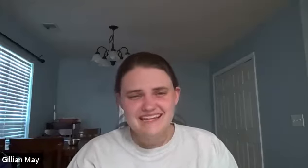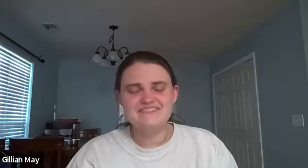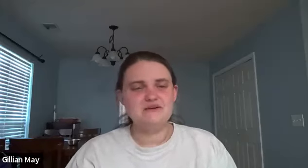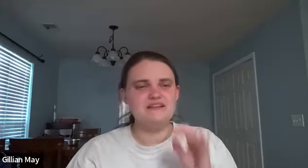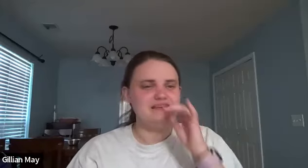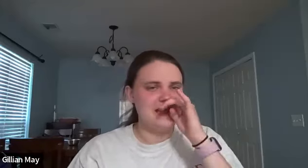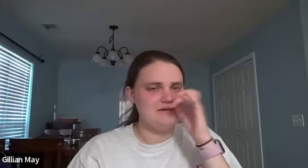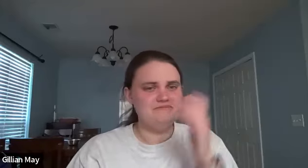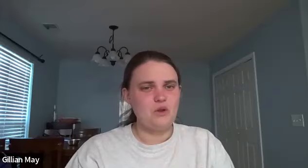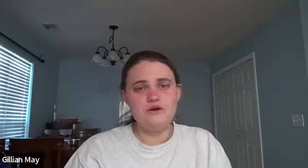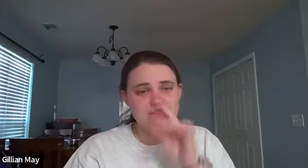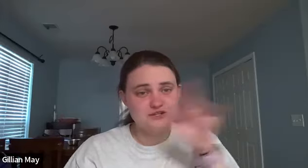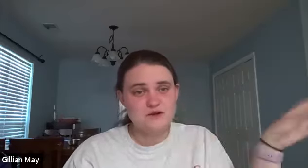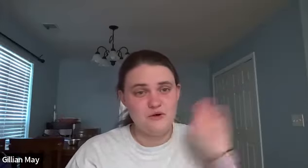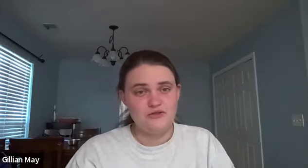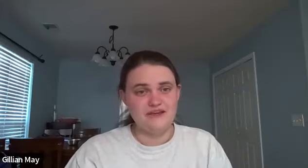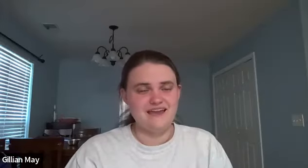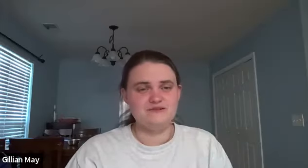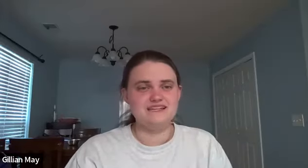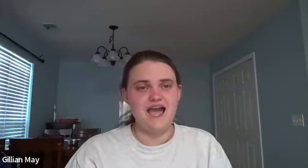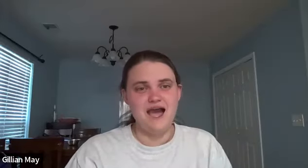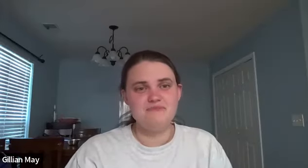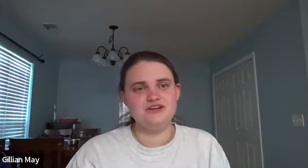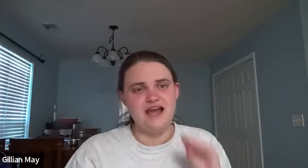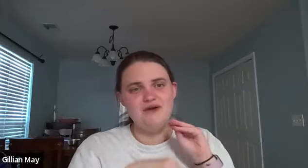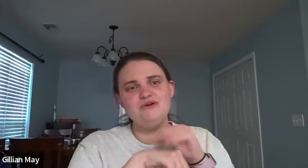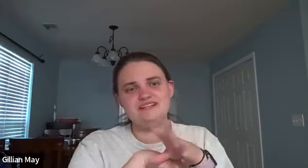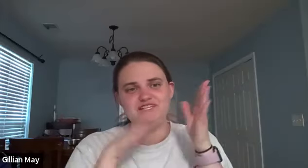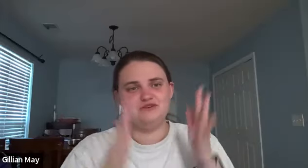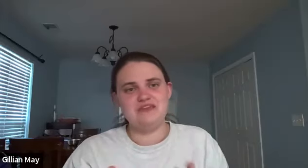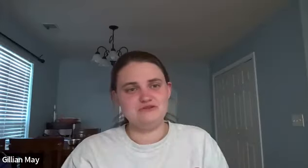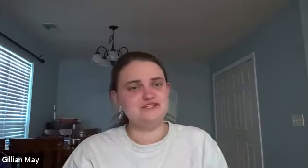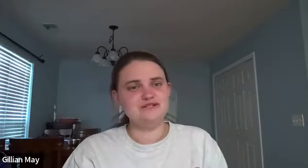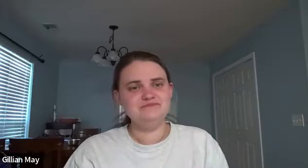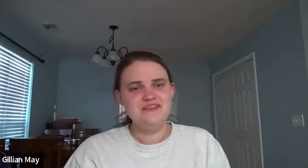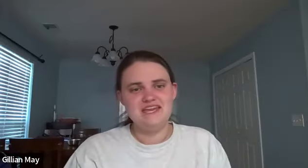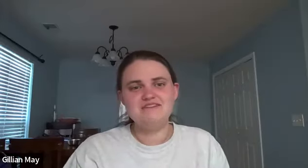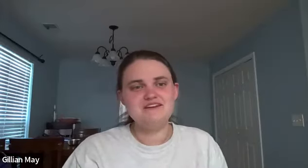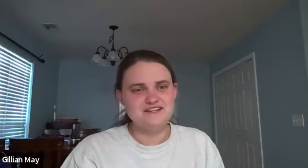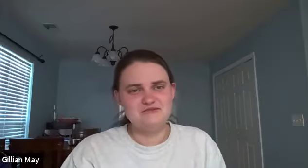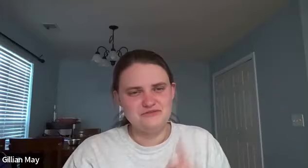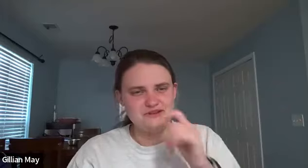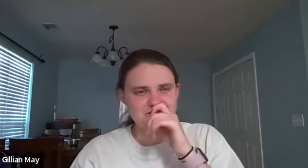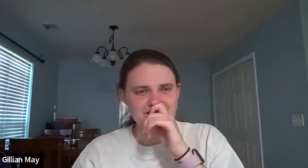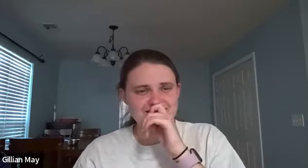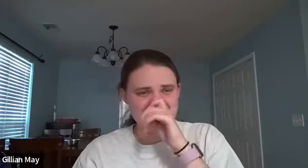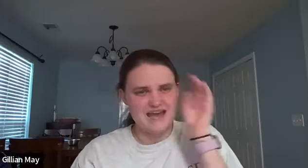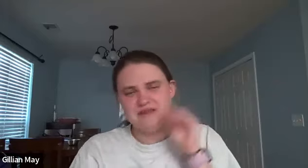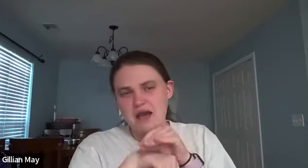And they were like, yeah, or finger spell the whole thing. And I was like, I'm good. I will continue with counselor. Even if I don't fully feel like it's that, I will